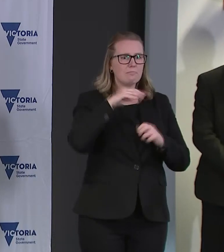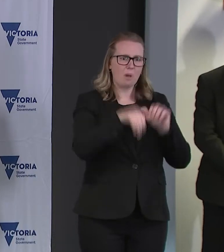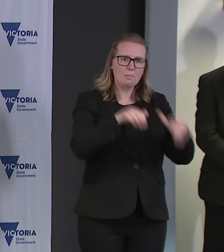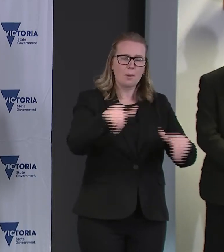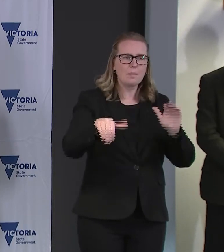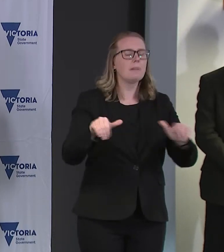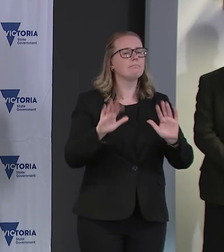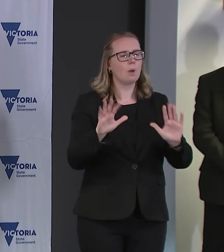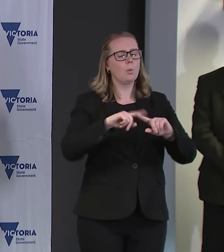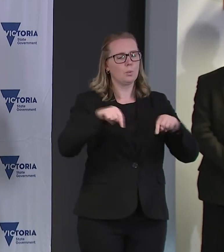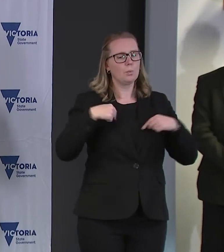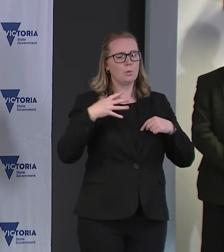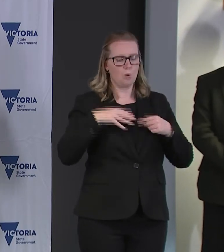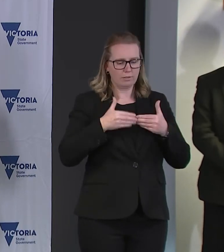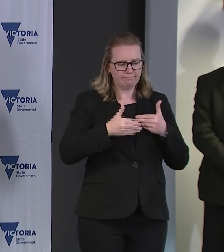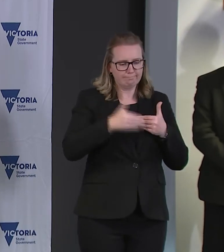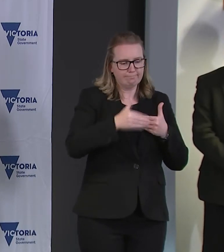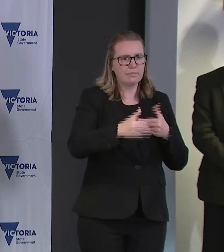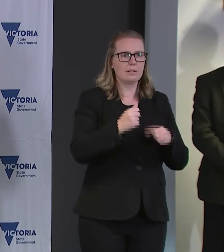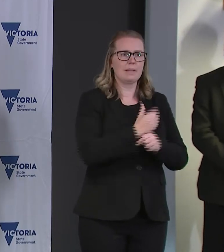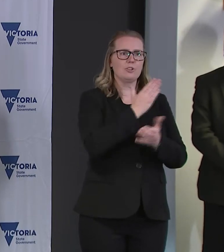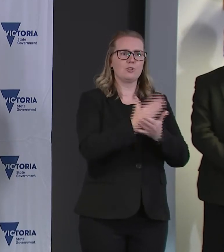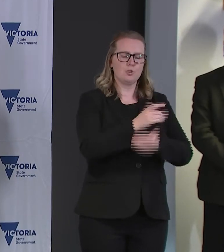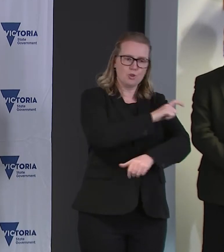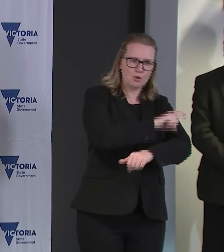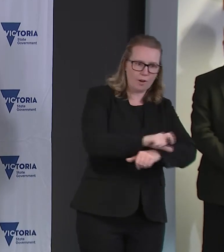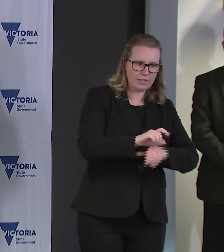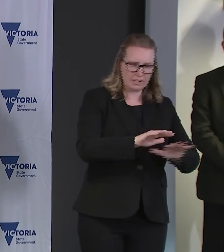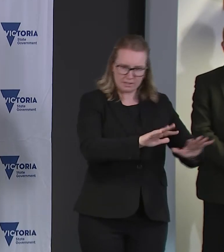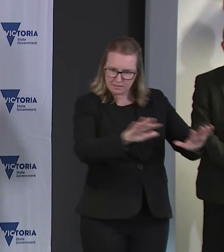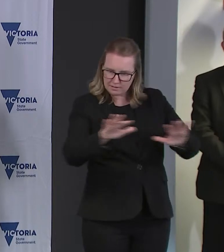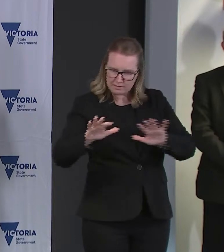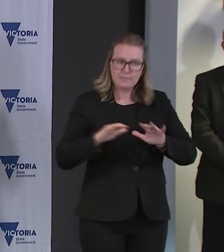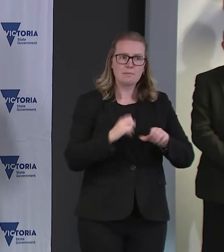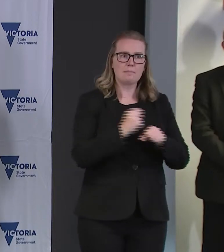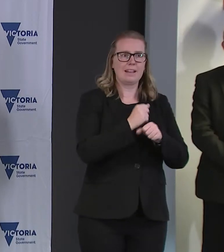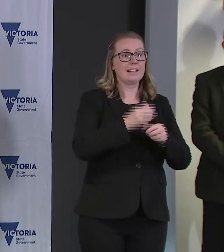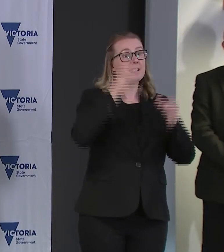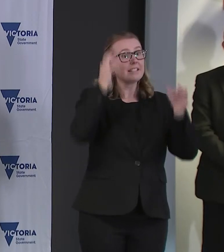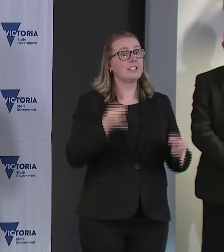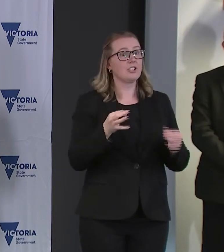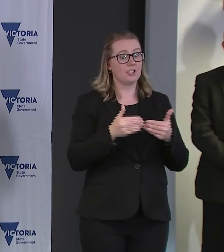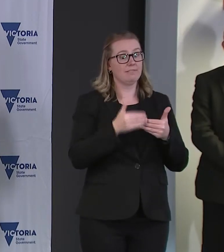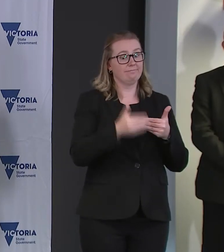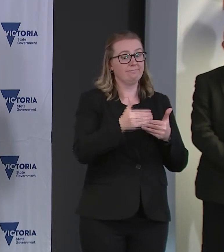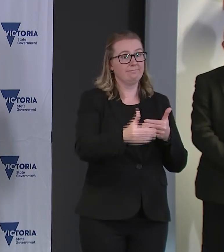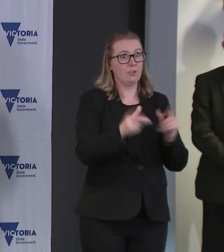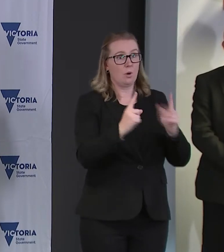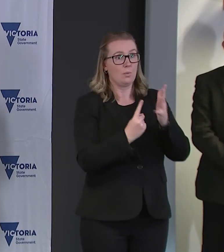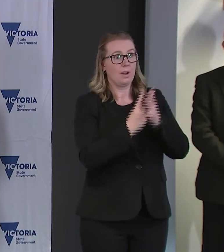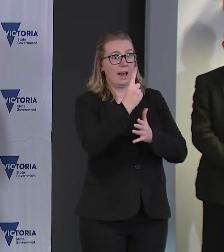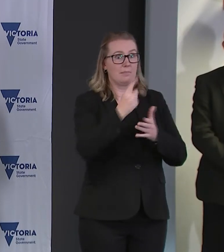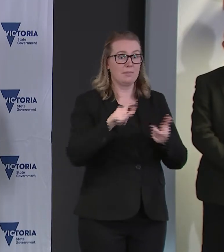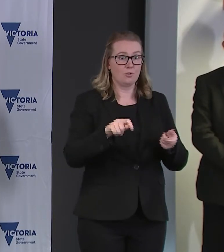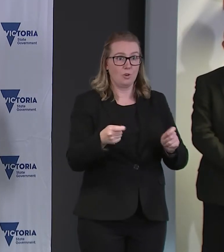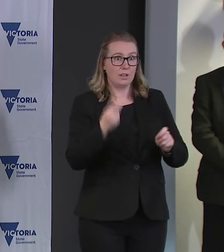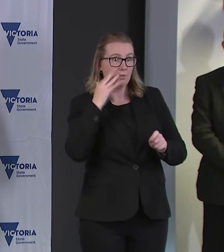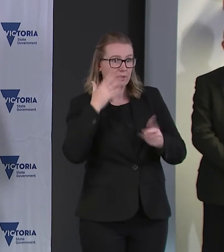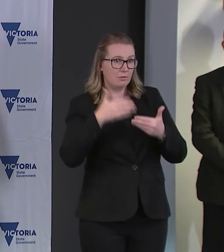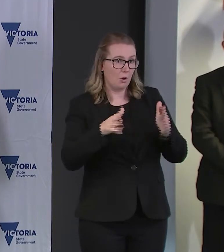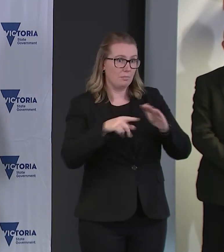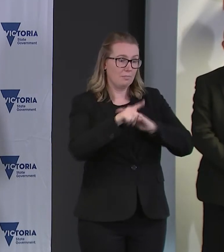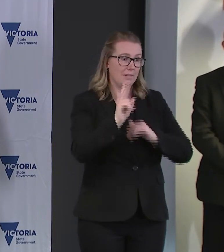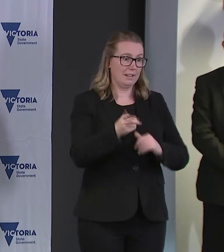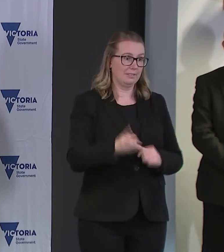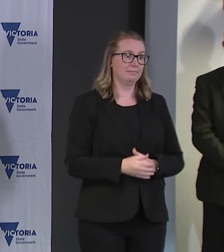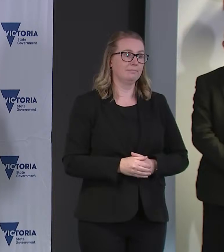absolutely confident we've got all the information we need for Brett and others to make a really tough call in the coming days ahead. You mentioned about 5 people